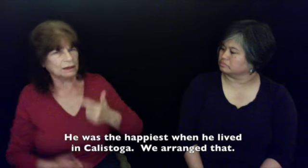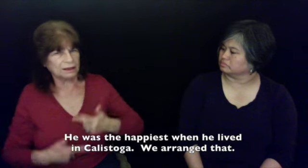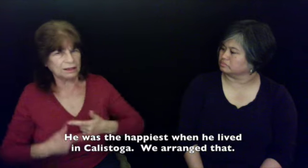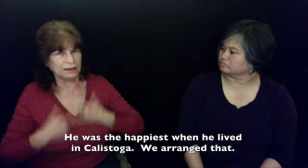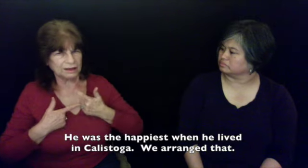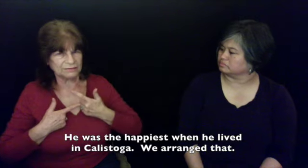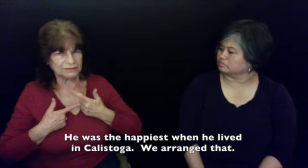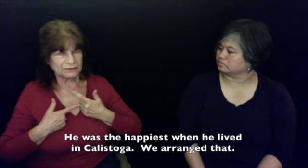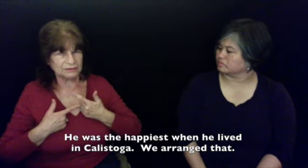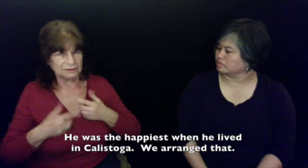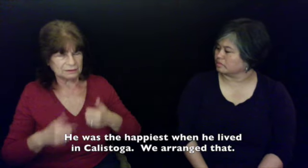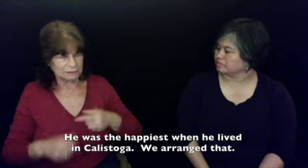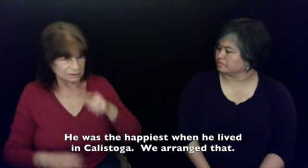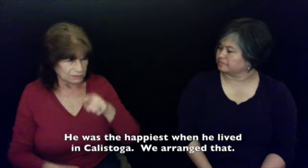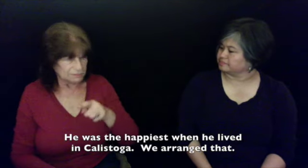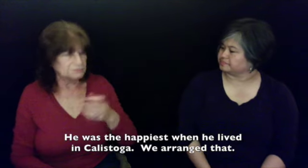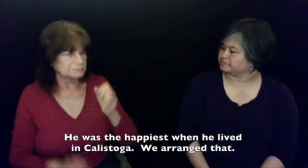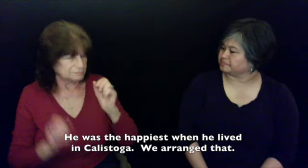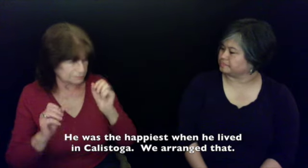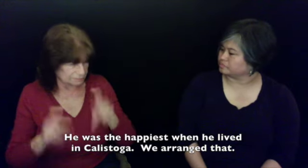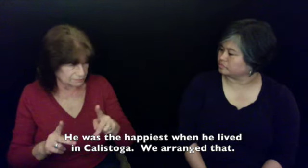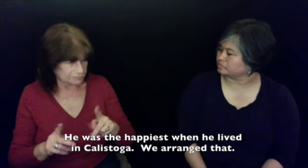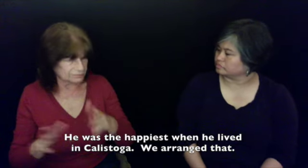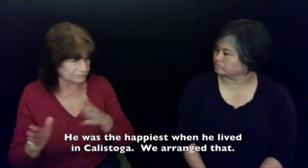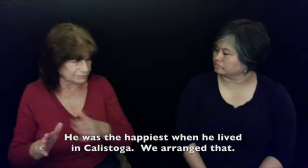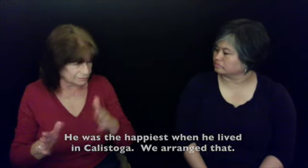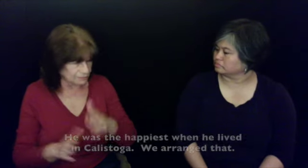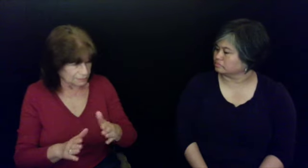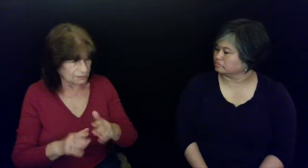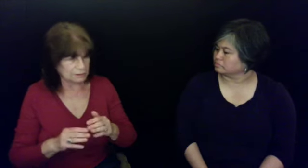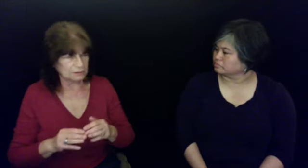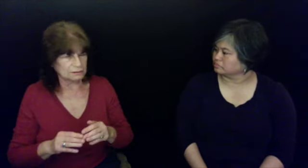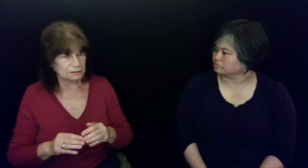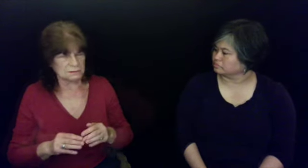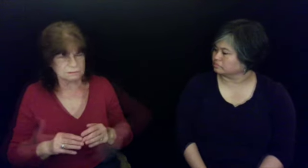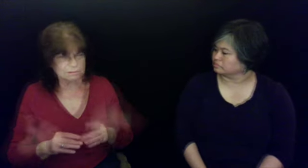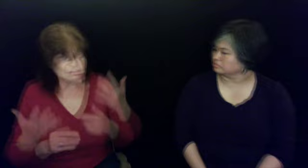He was the happiest when he lived in Calistoga. We arranged that.